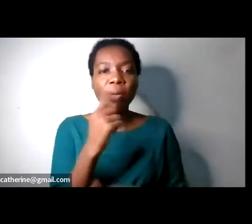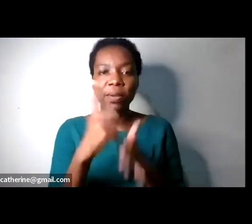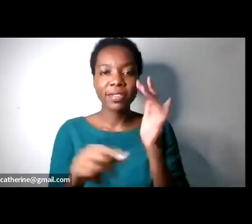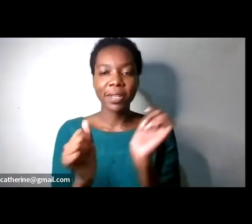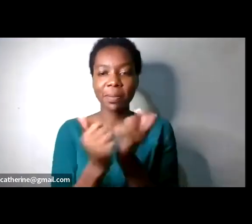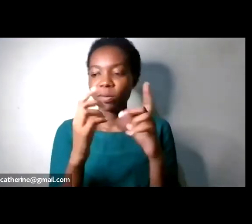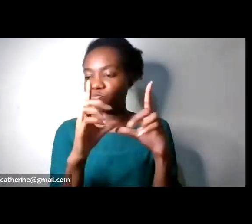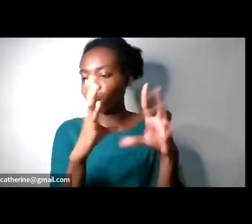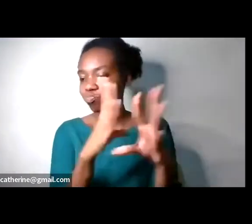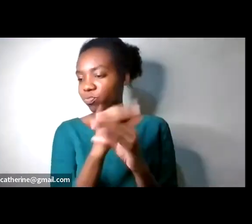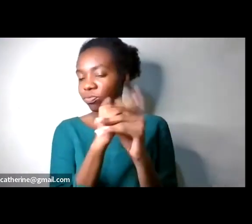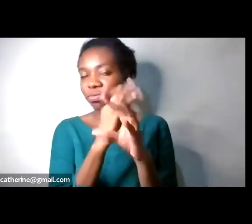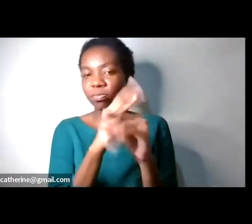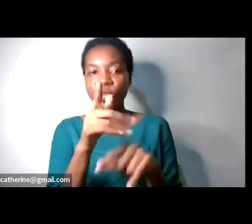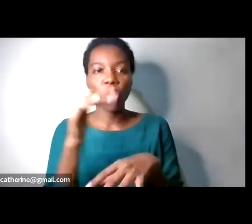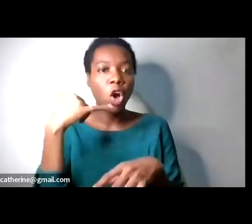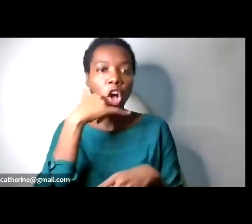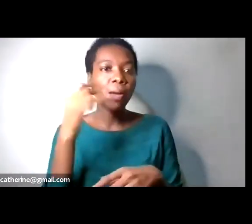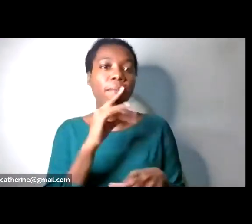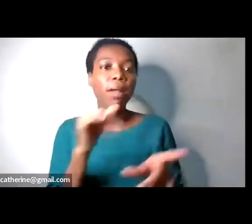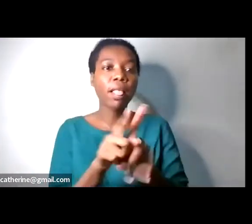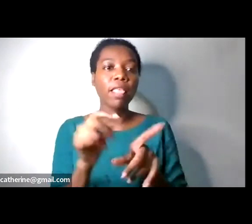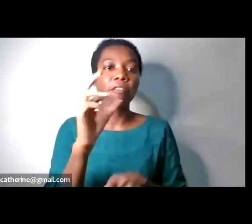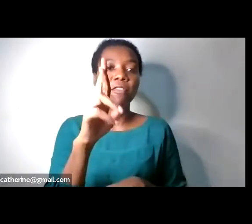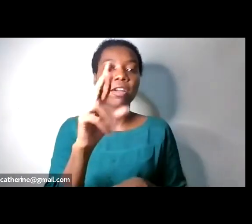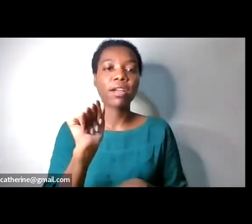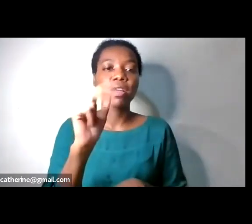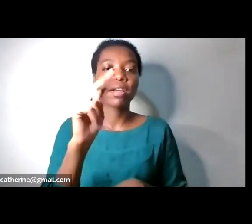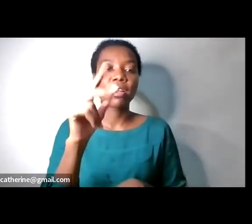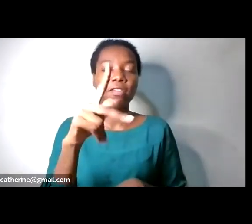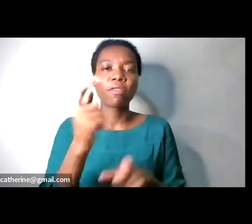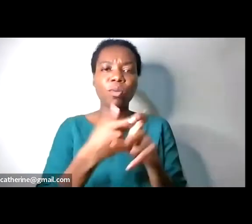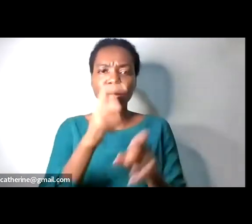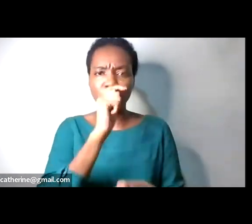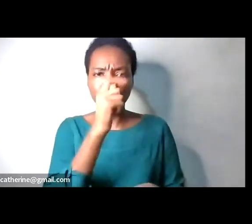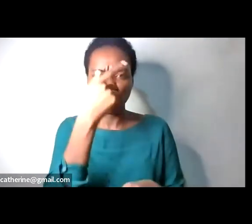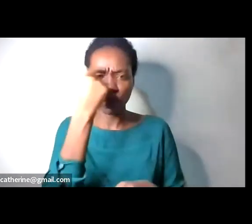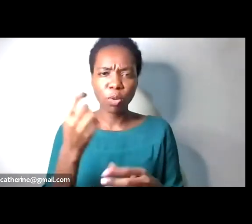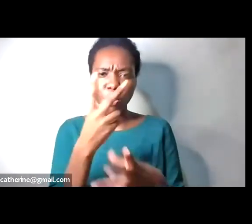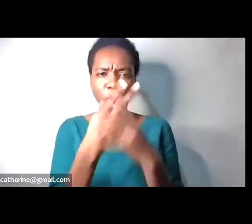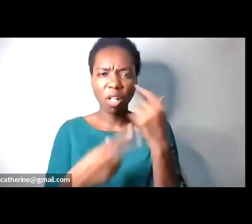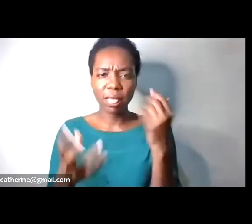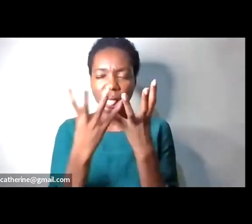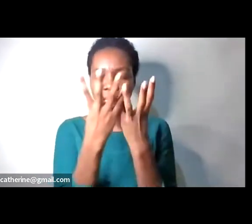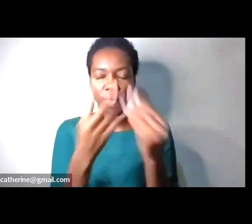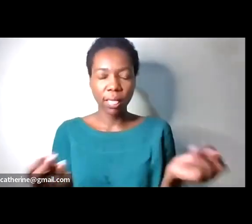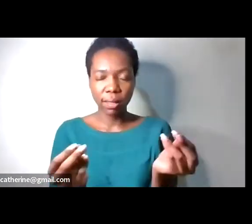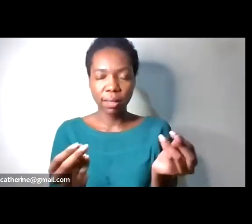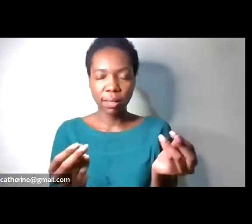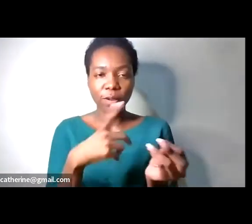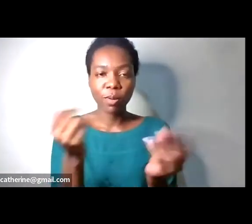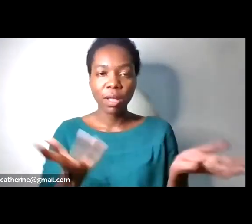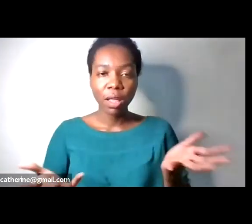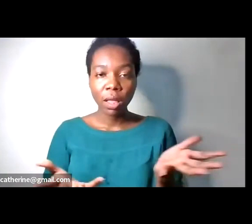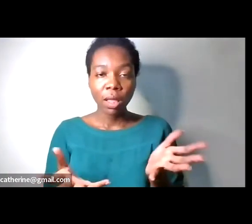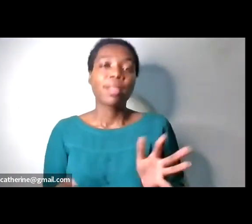brother Simon Frank from Tanzania. I think both of you disappeared. I don't know where you have gone to. But good